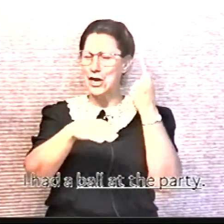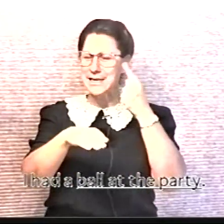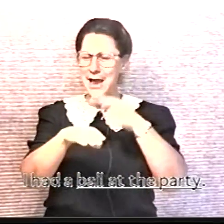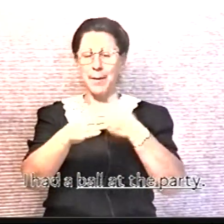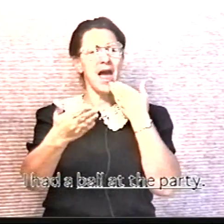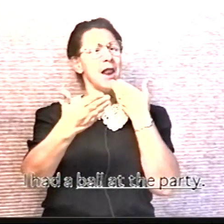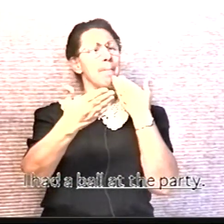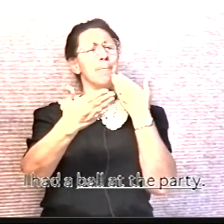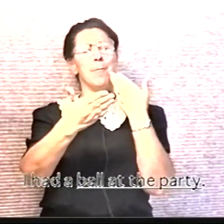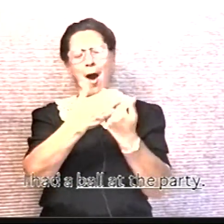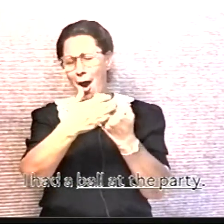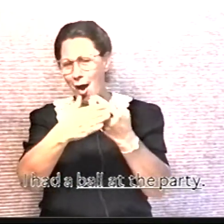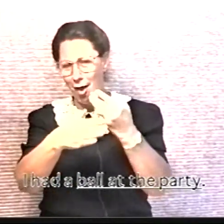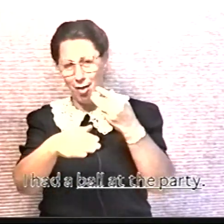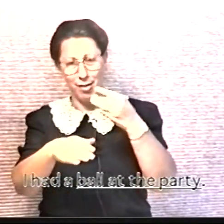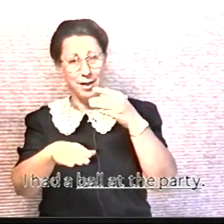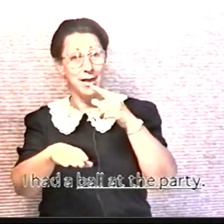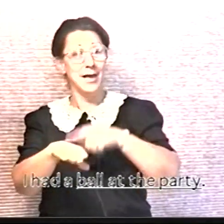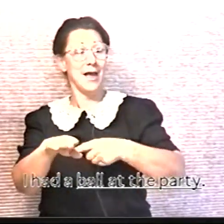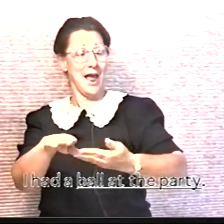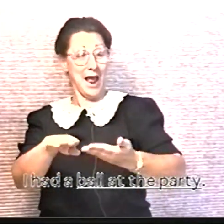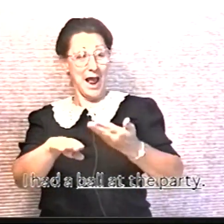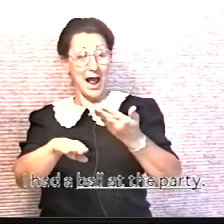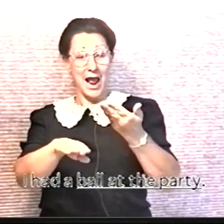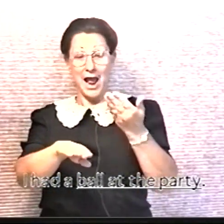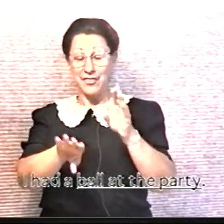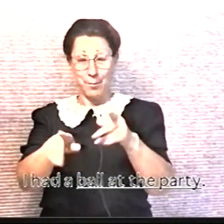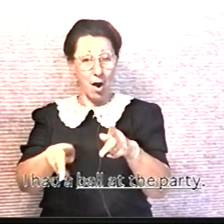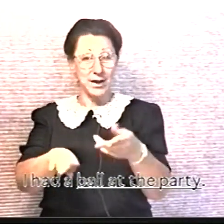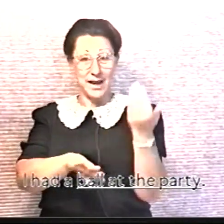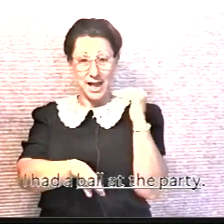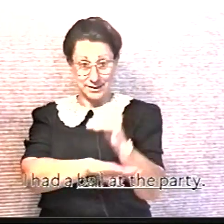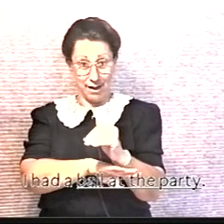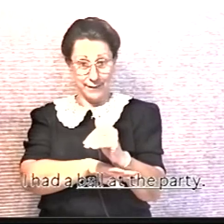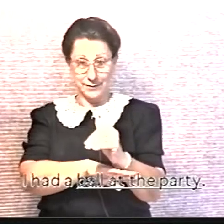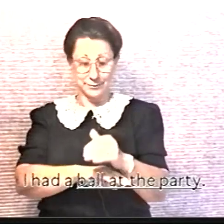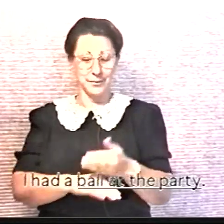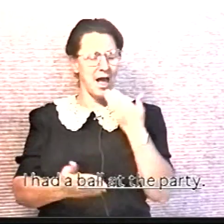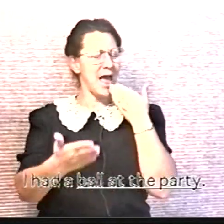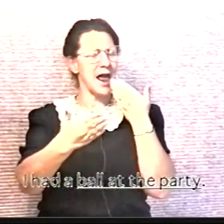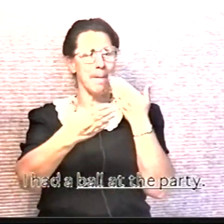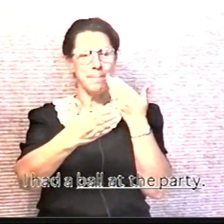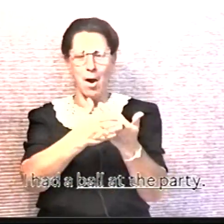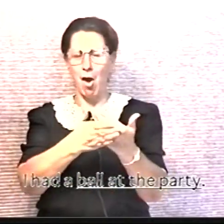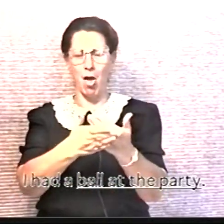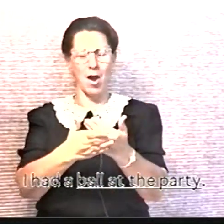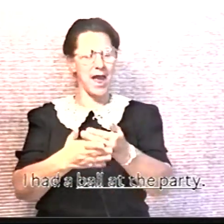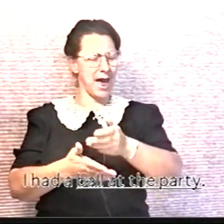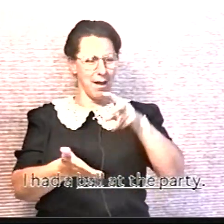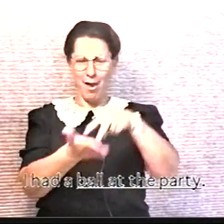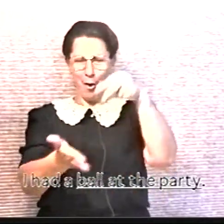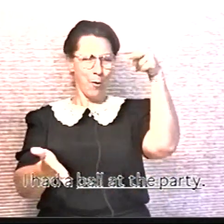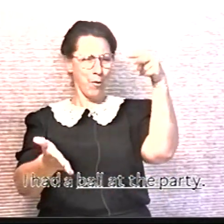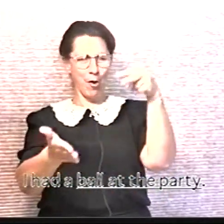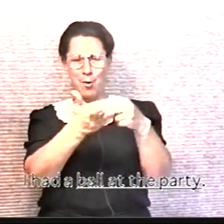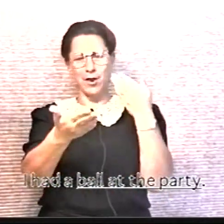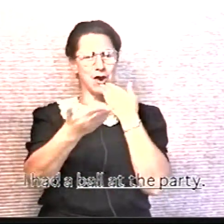time. I had a ball at the party last night. I had a ball. I had a good